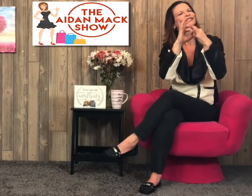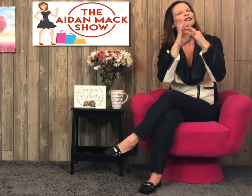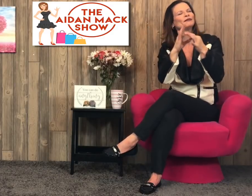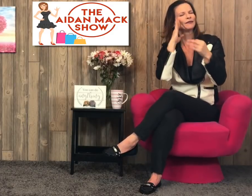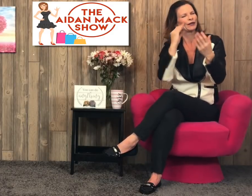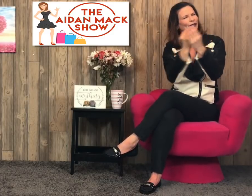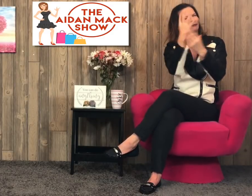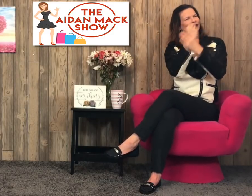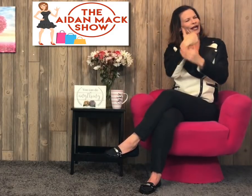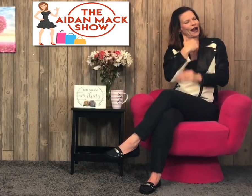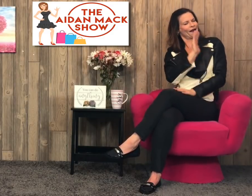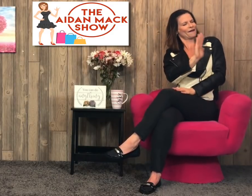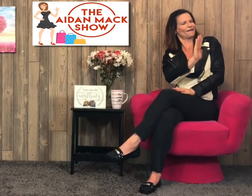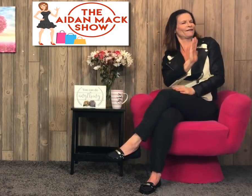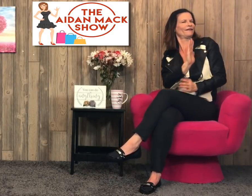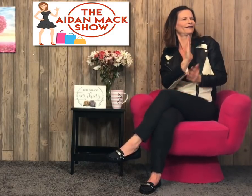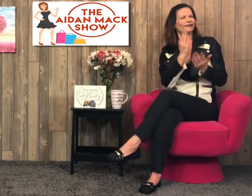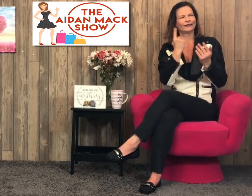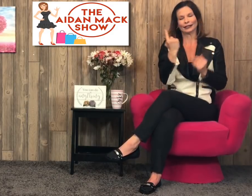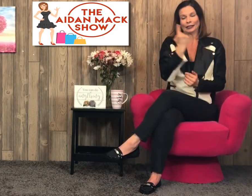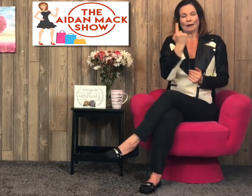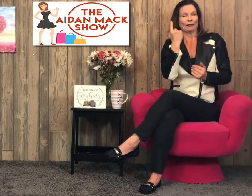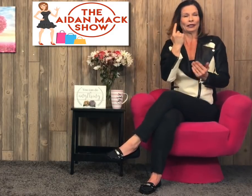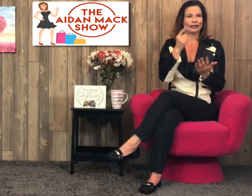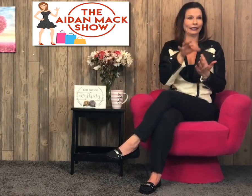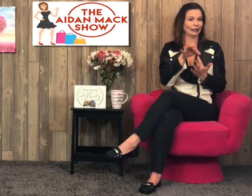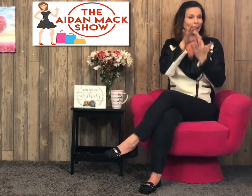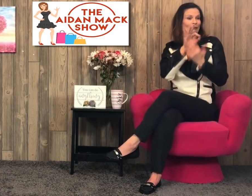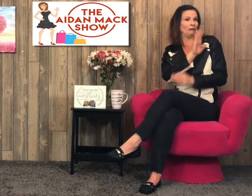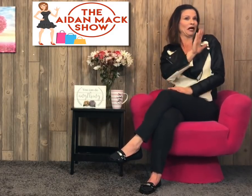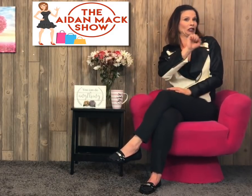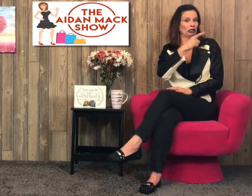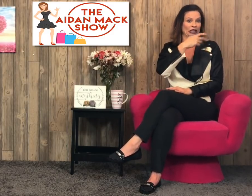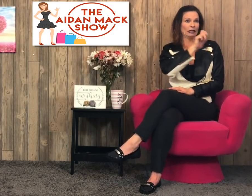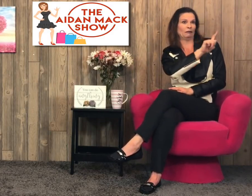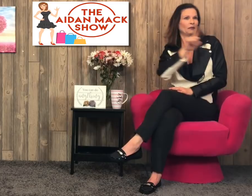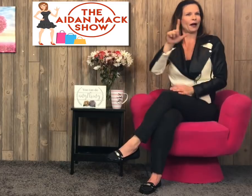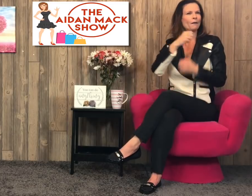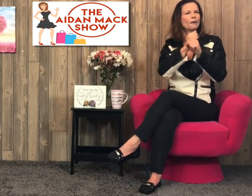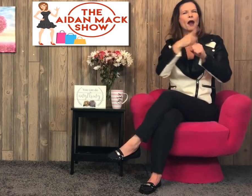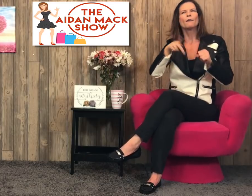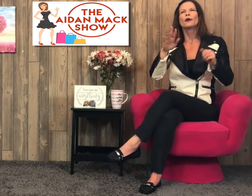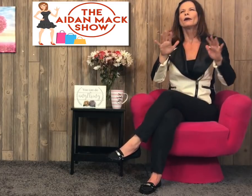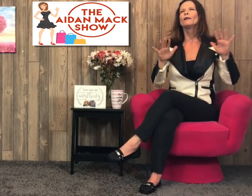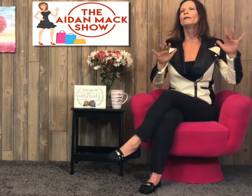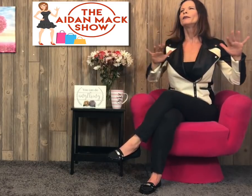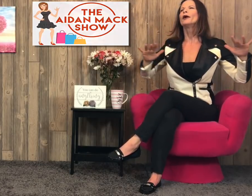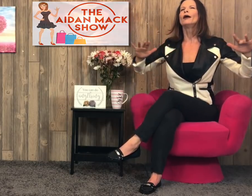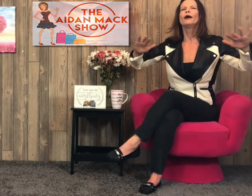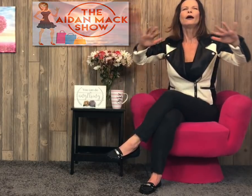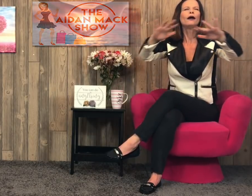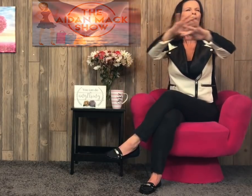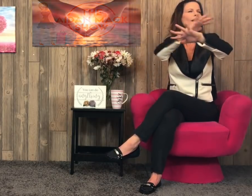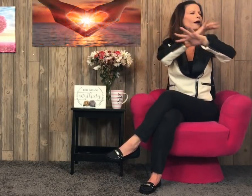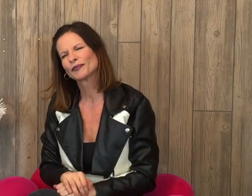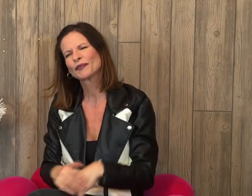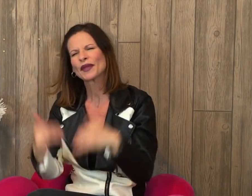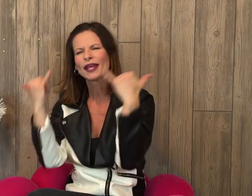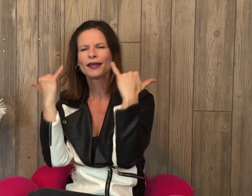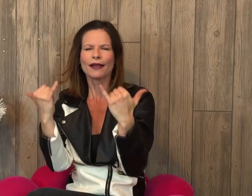the time for romance. People are out and about mingling. There's some kind of spell or something that makes people fall head over heels for one